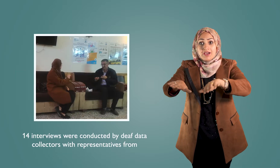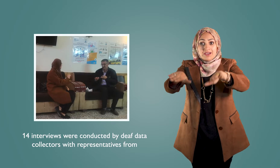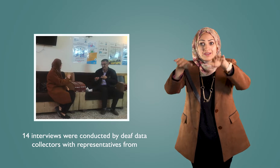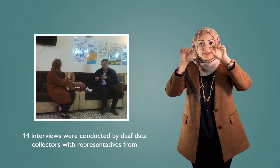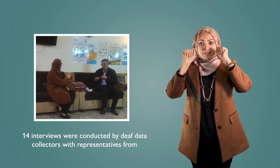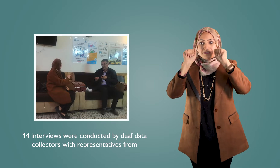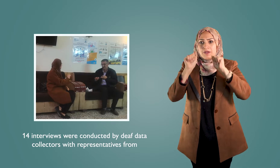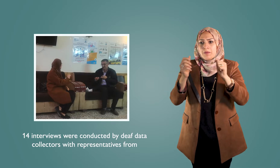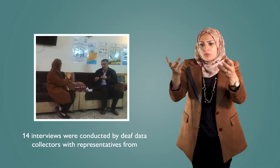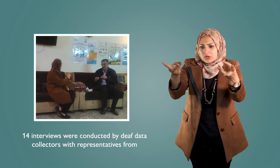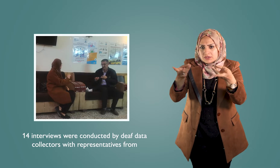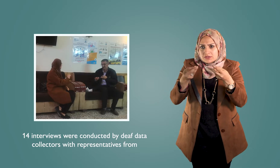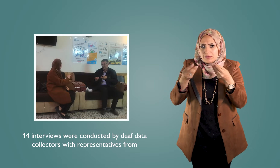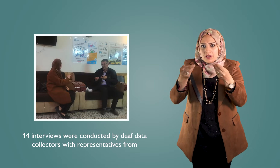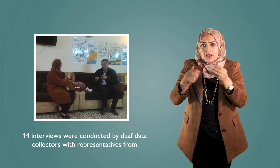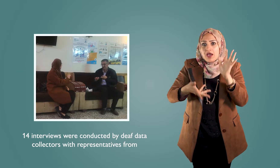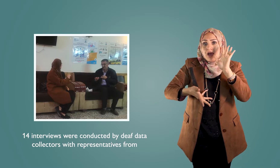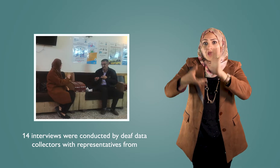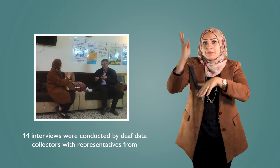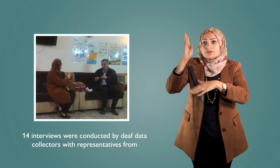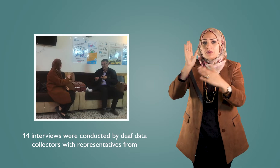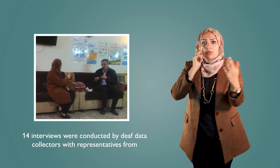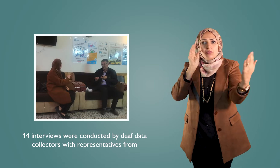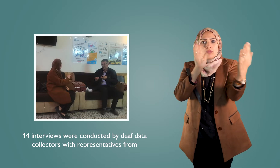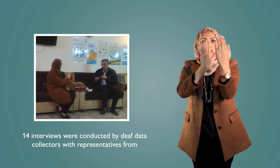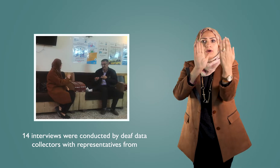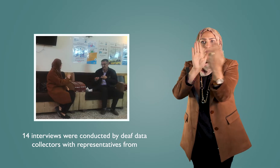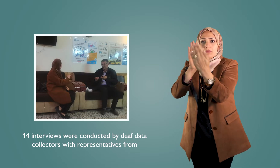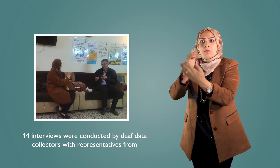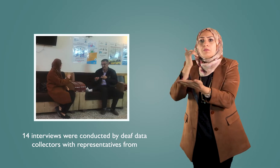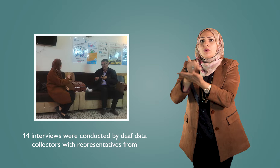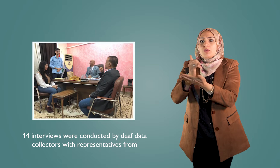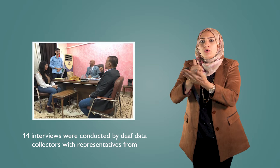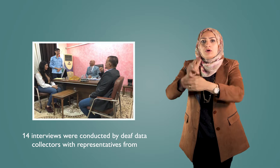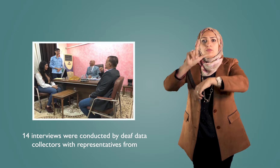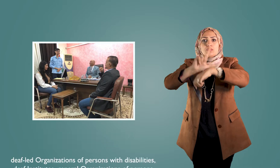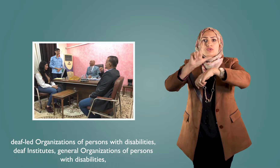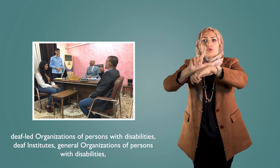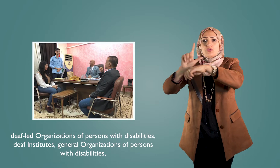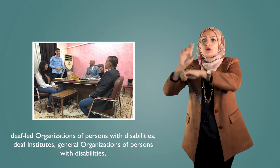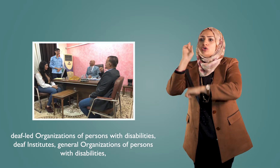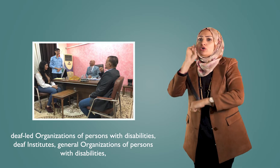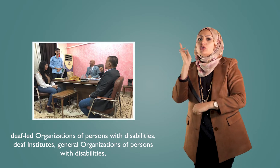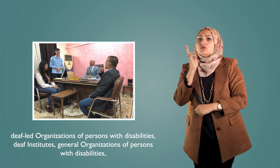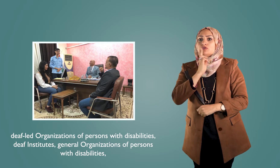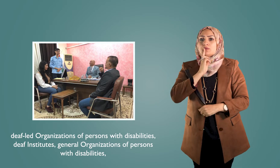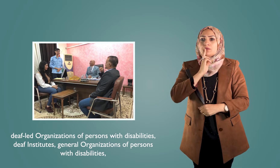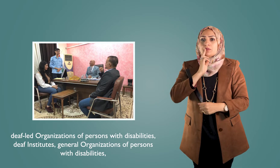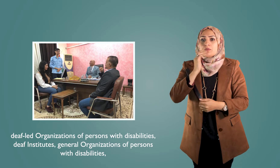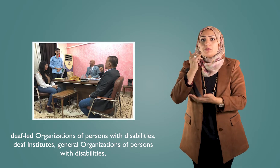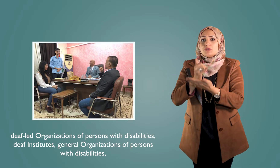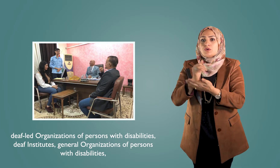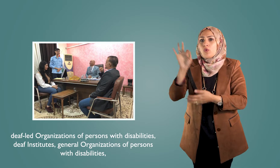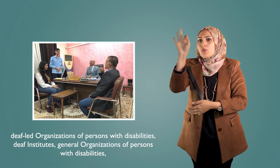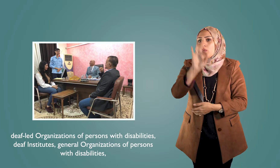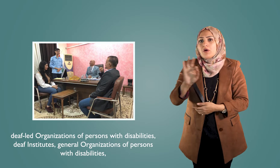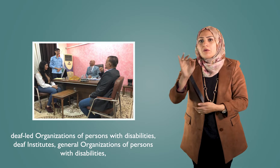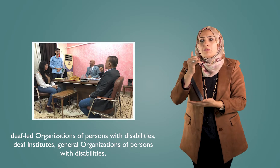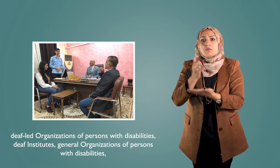Fourteen interviews were conducted by deaf data collectors with representatives from deaf-led organizations of persons with disabilities,